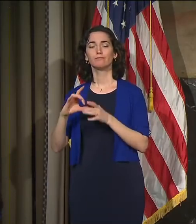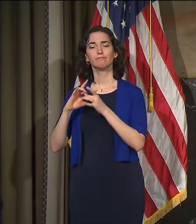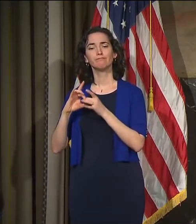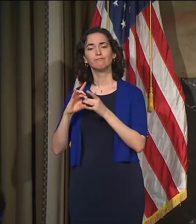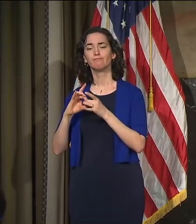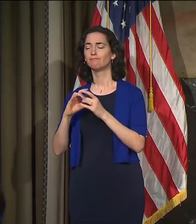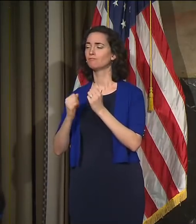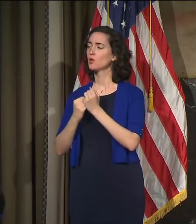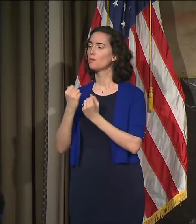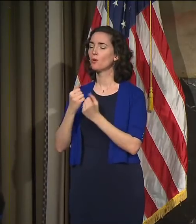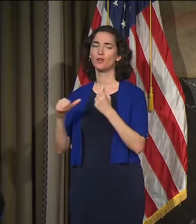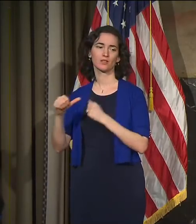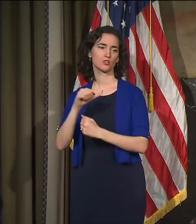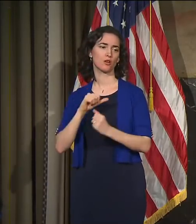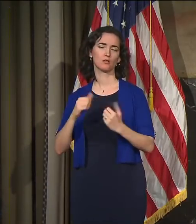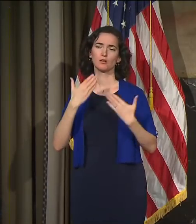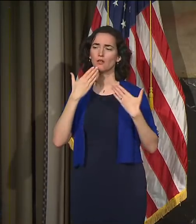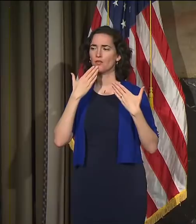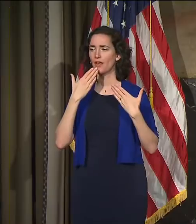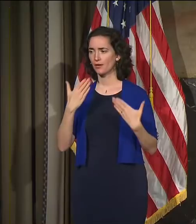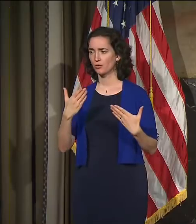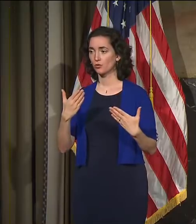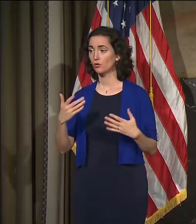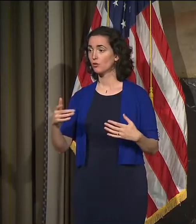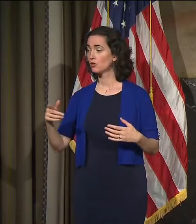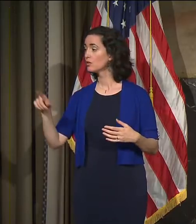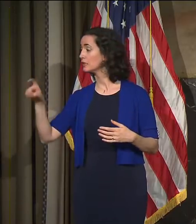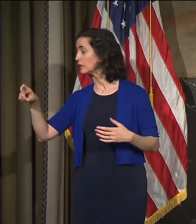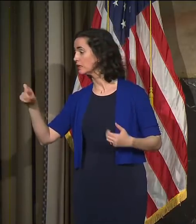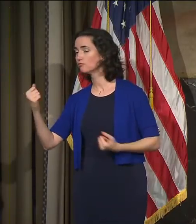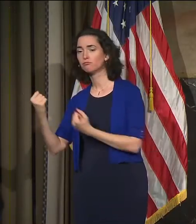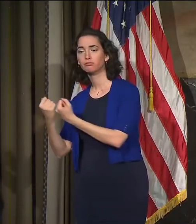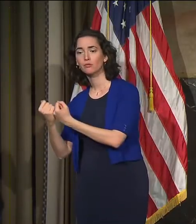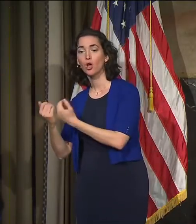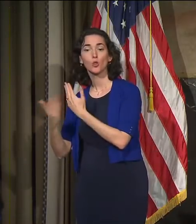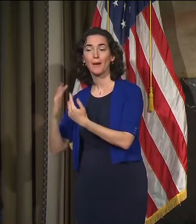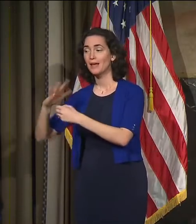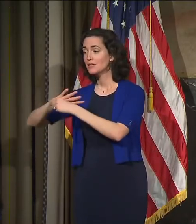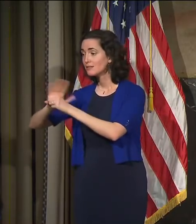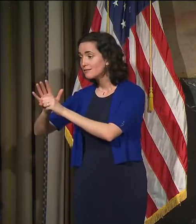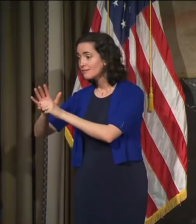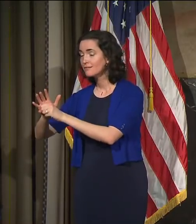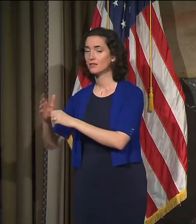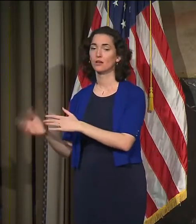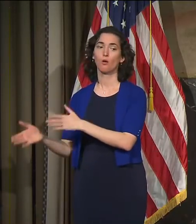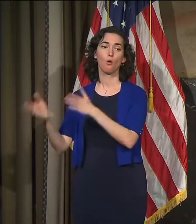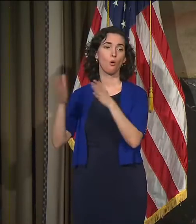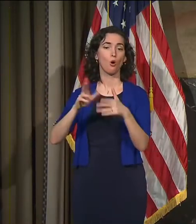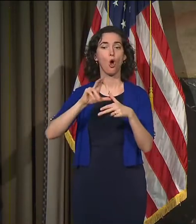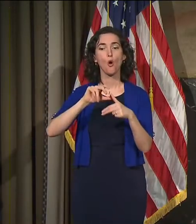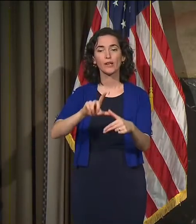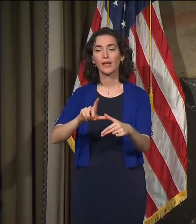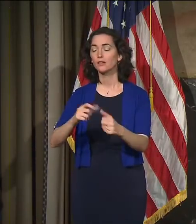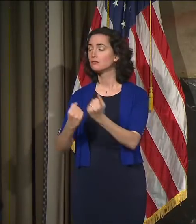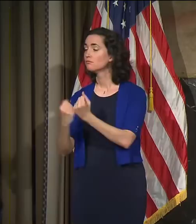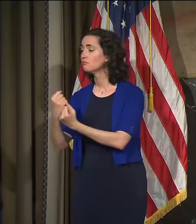another in times of need, whether it's the pandemic or whether it's a